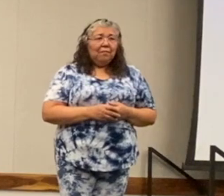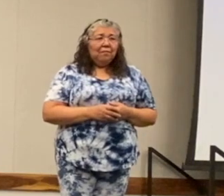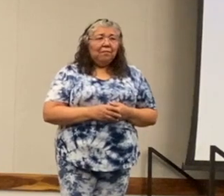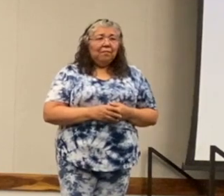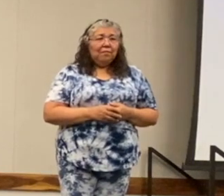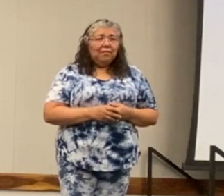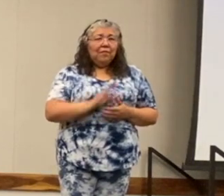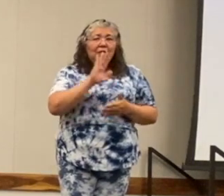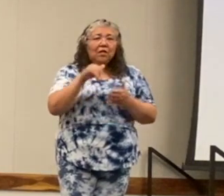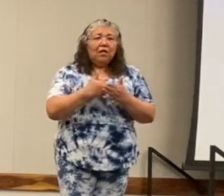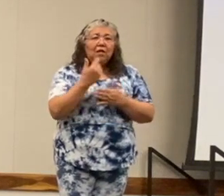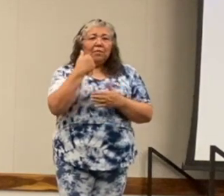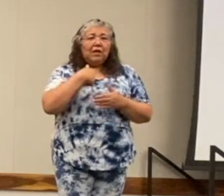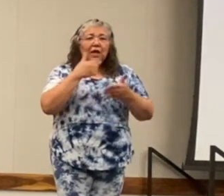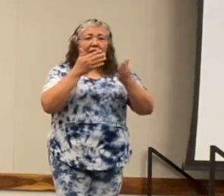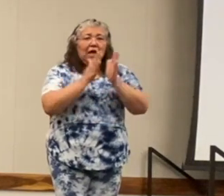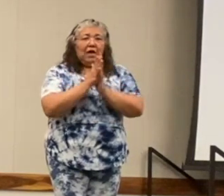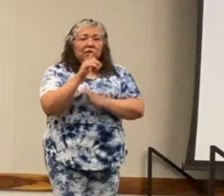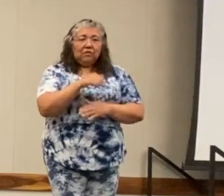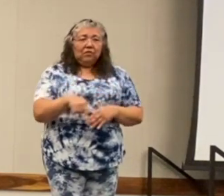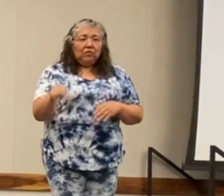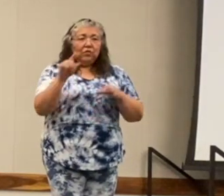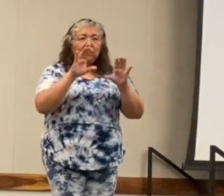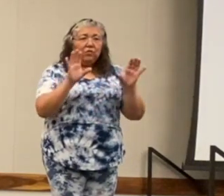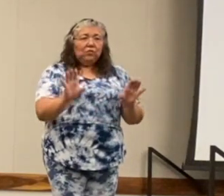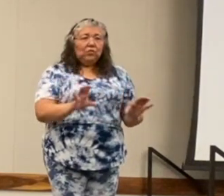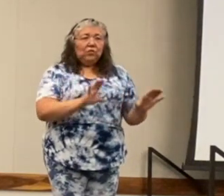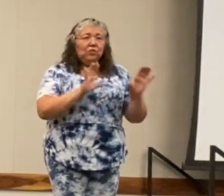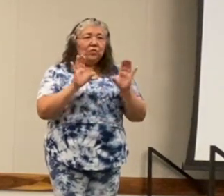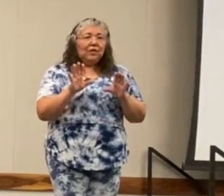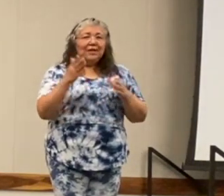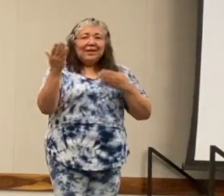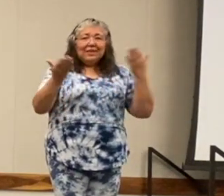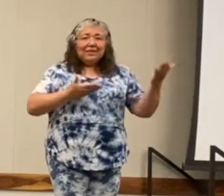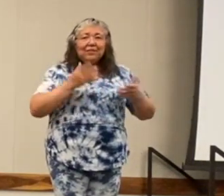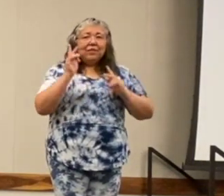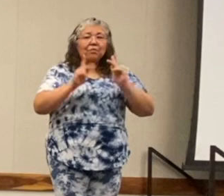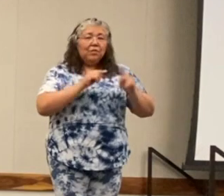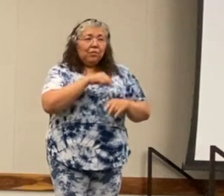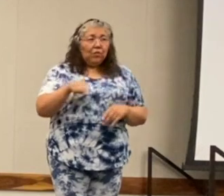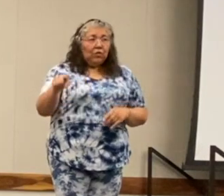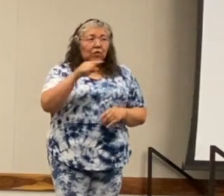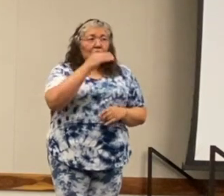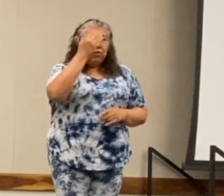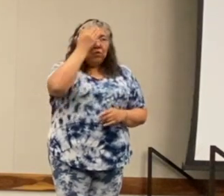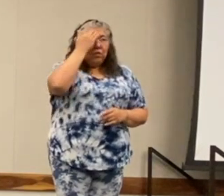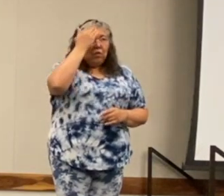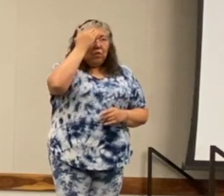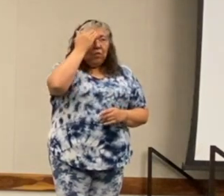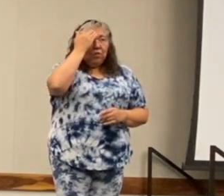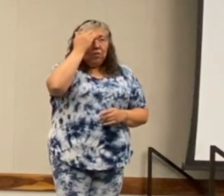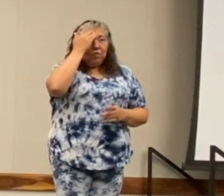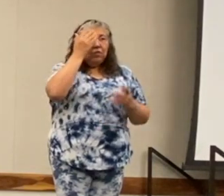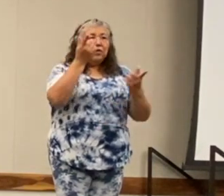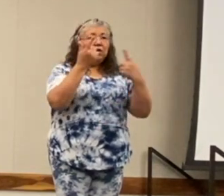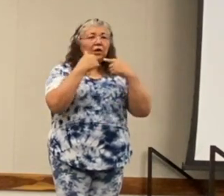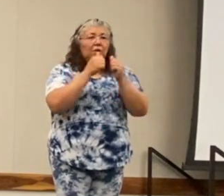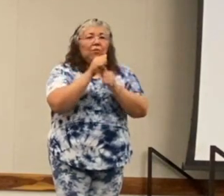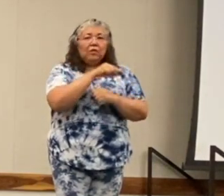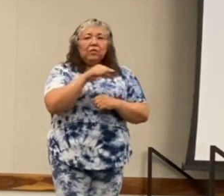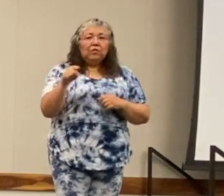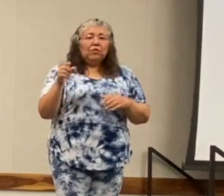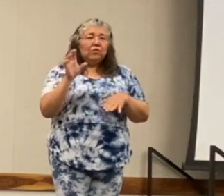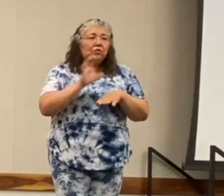And all I'm going to ask you to do is to invite the people you know to come with you to